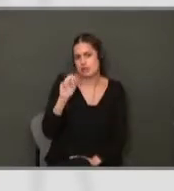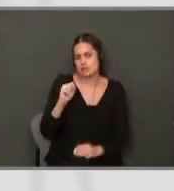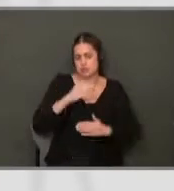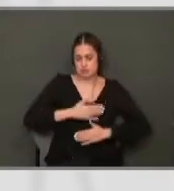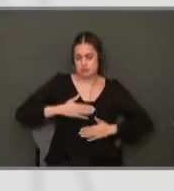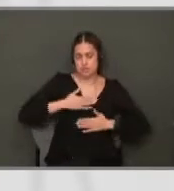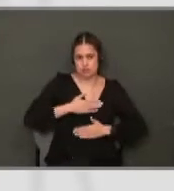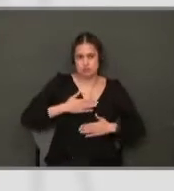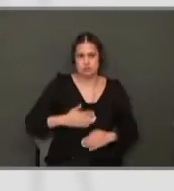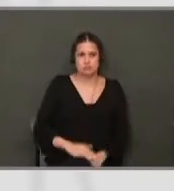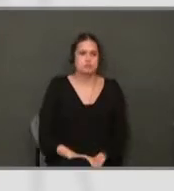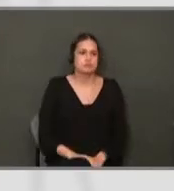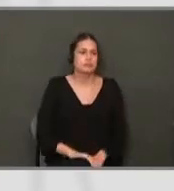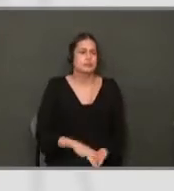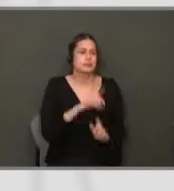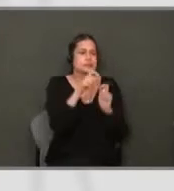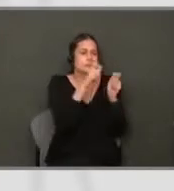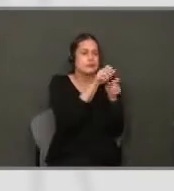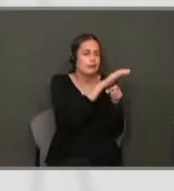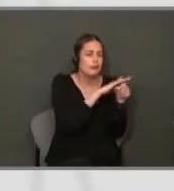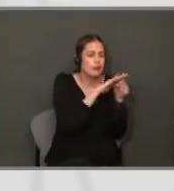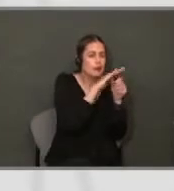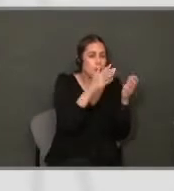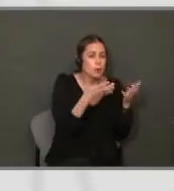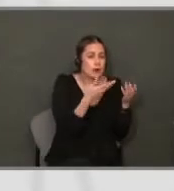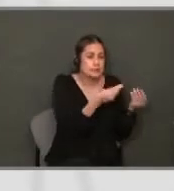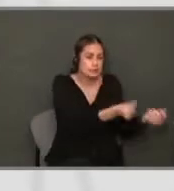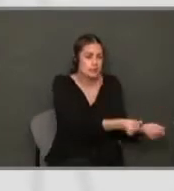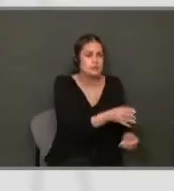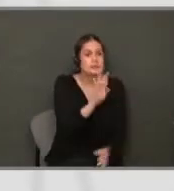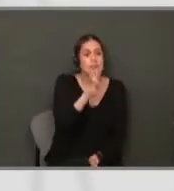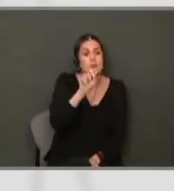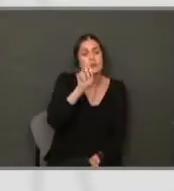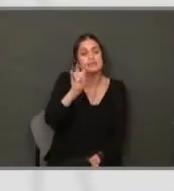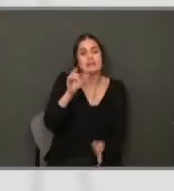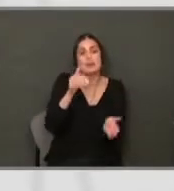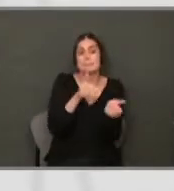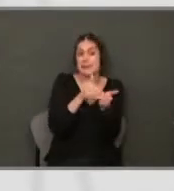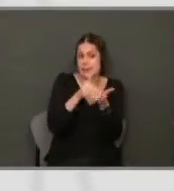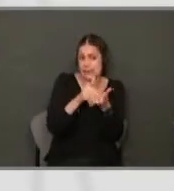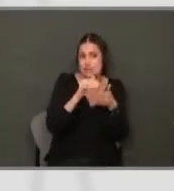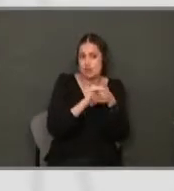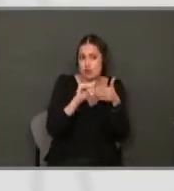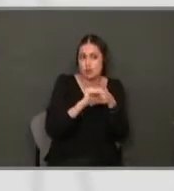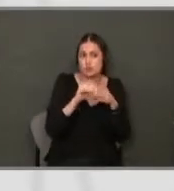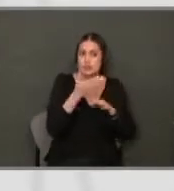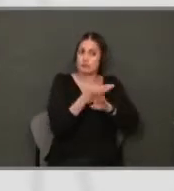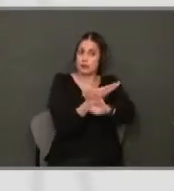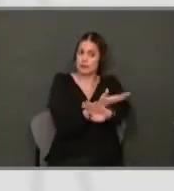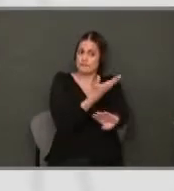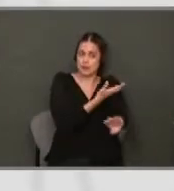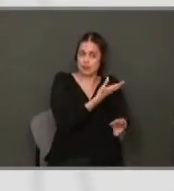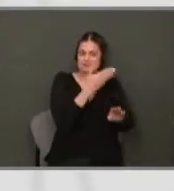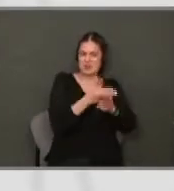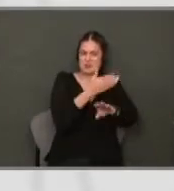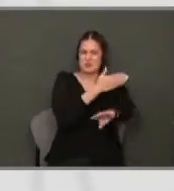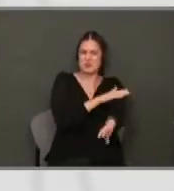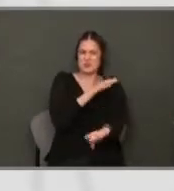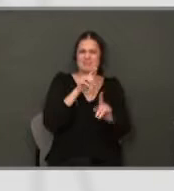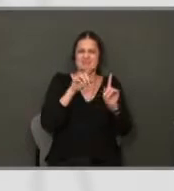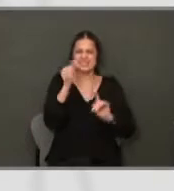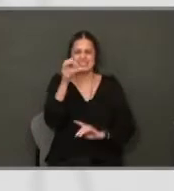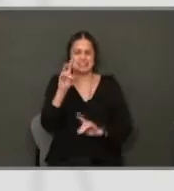are the areas that we're spending, that we're proposing to spend. $7.7 million in renovating and improving 17